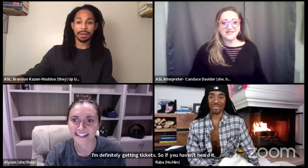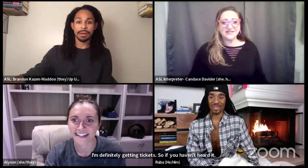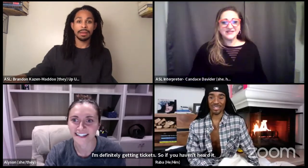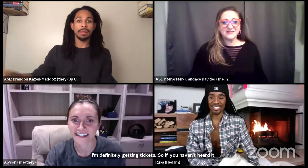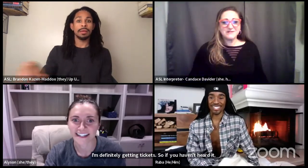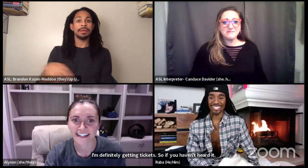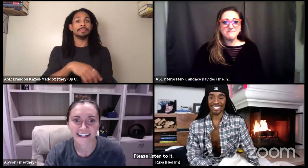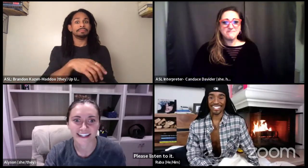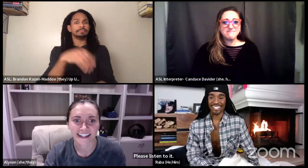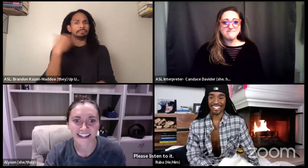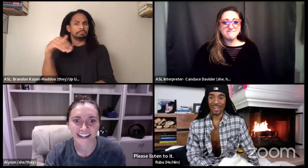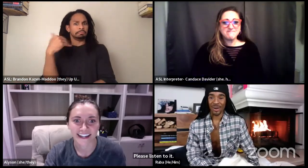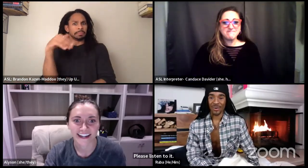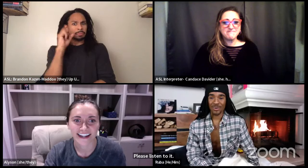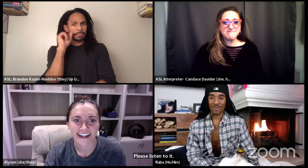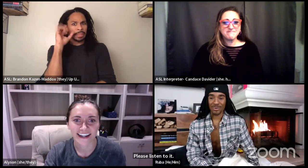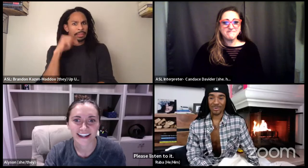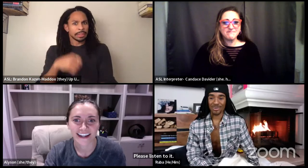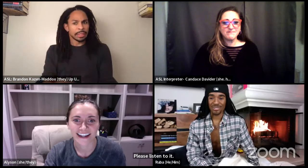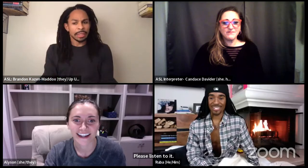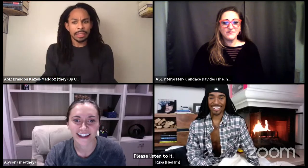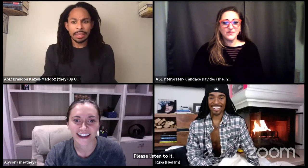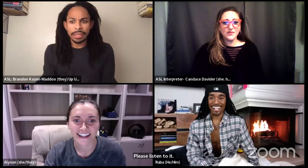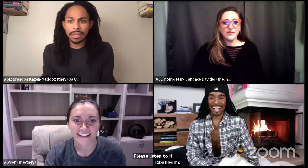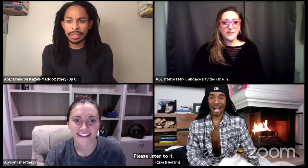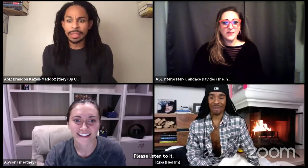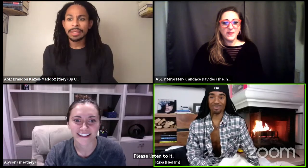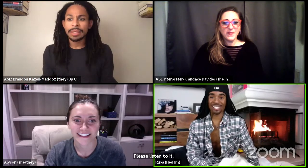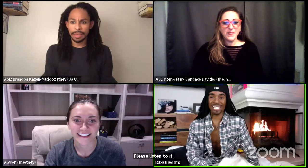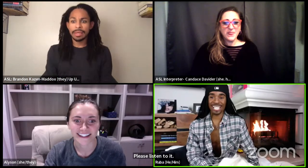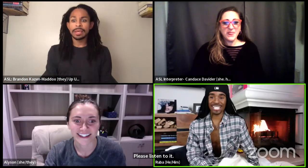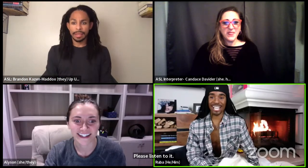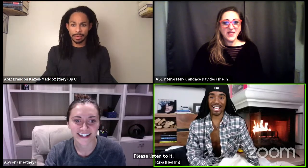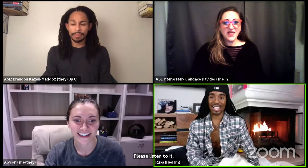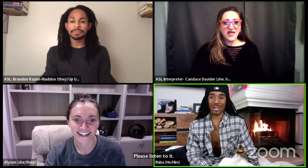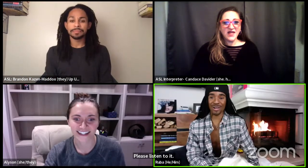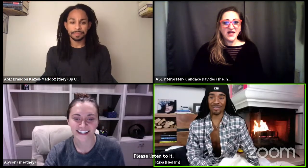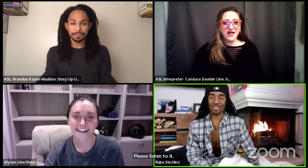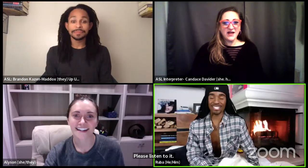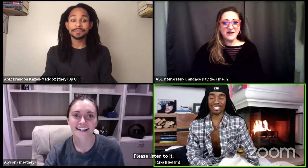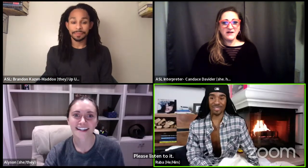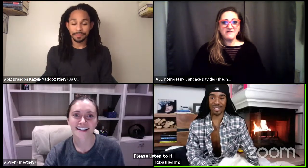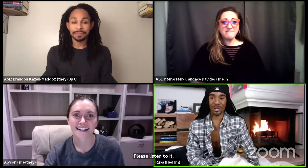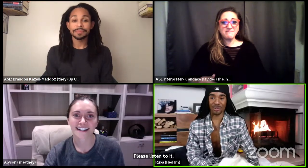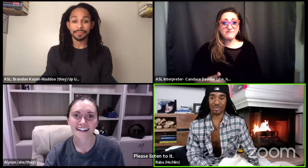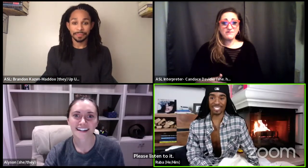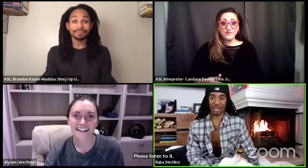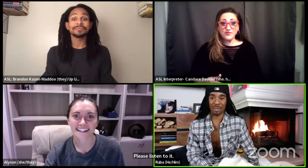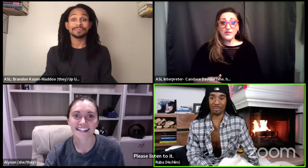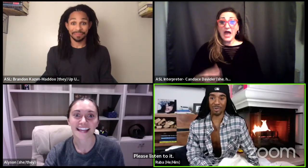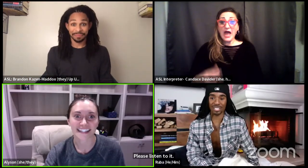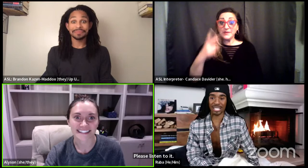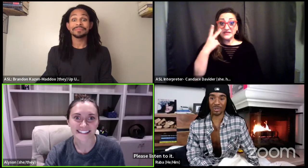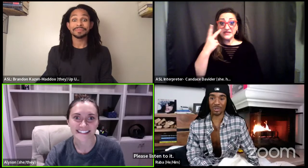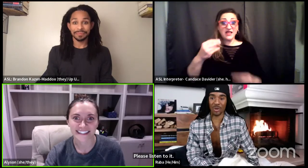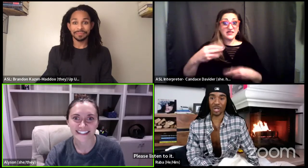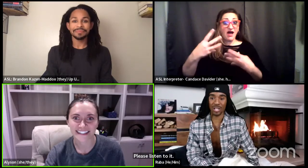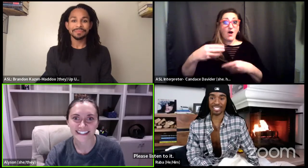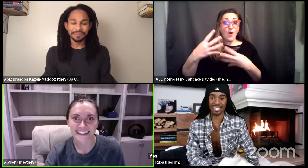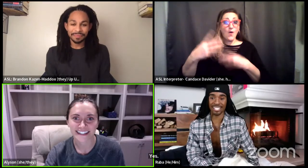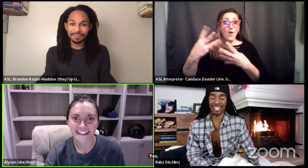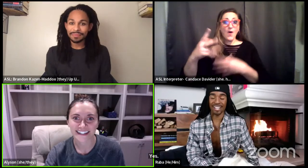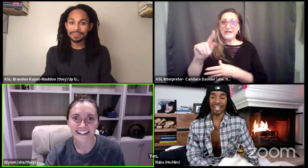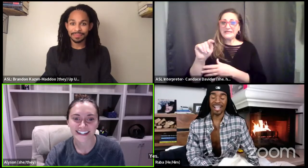Amazing. Come through. Ooh. I'm seeing a lot of TV shows. Like, people are Yes. really